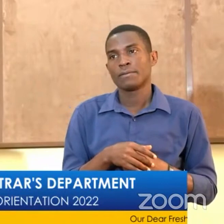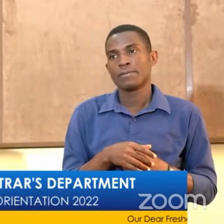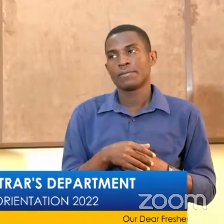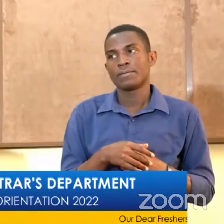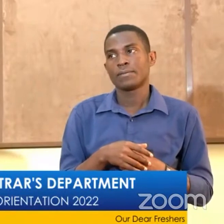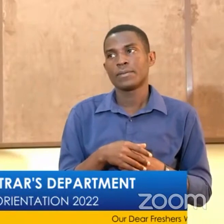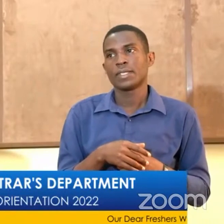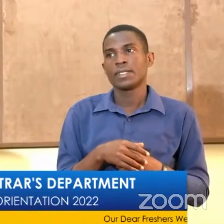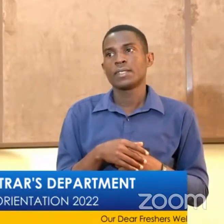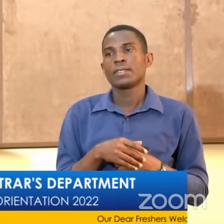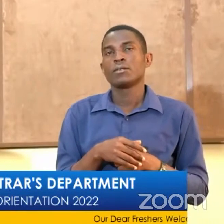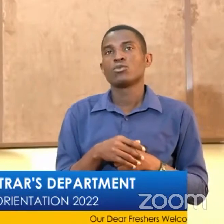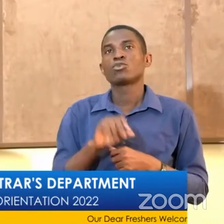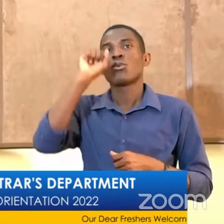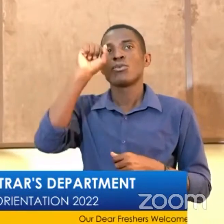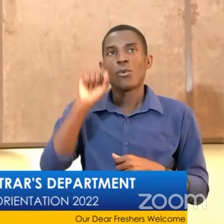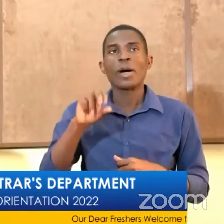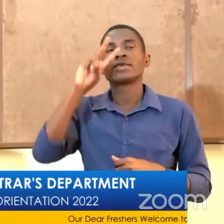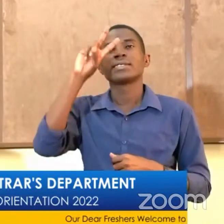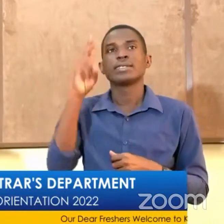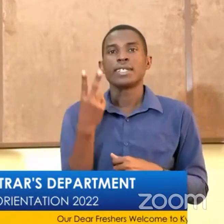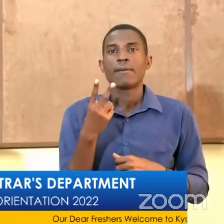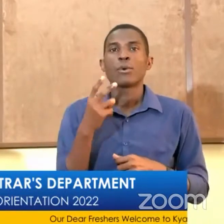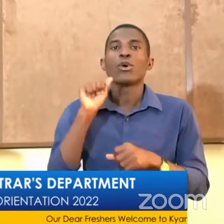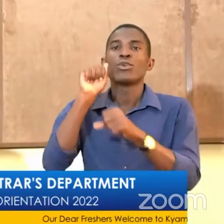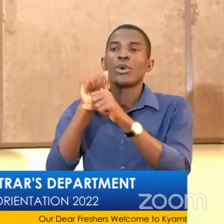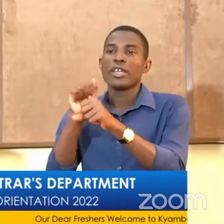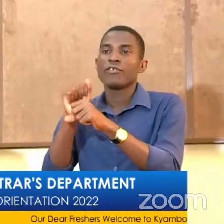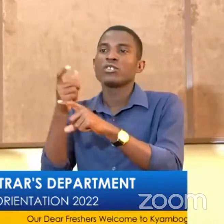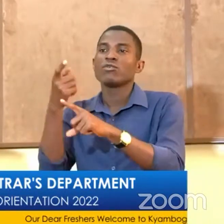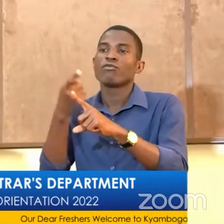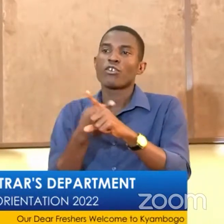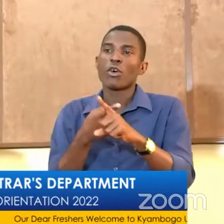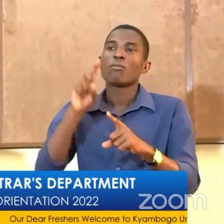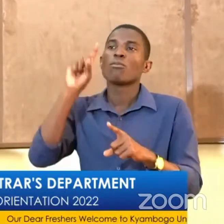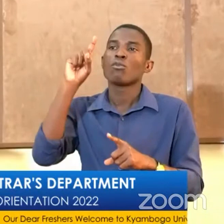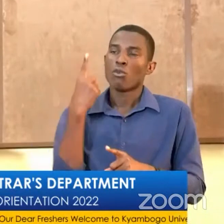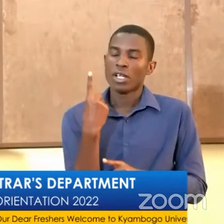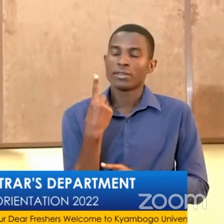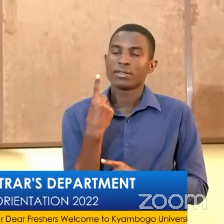So you double your efforts right from semester 1.